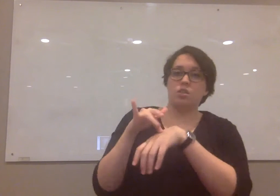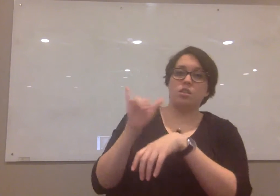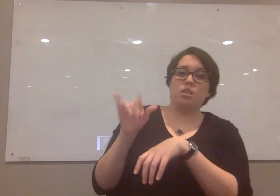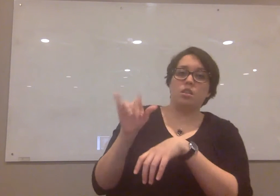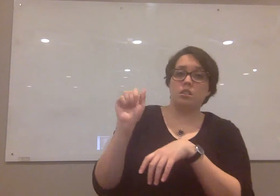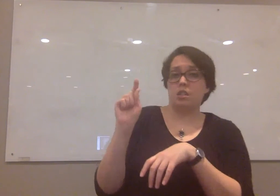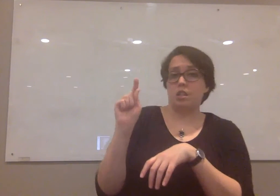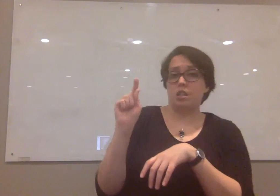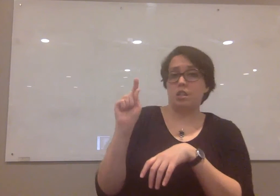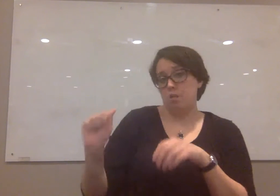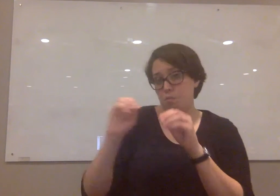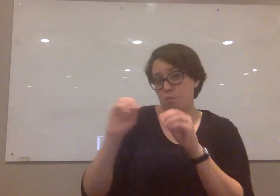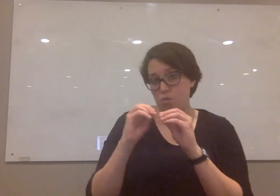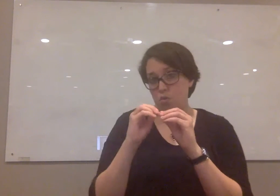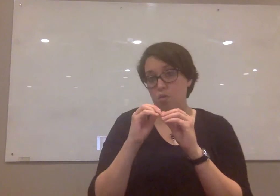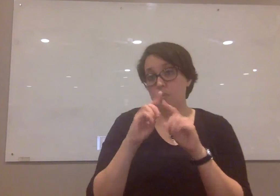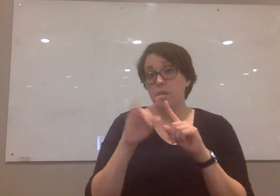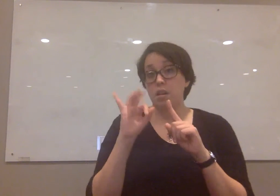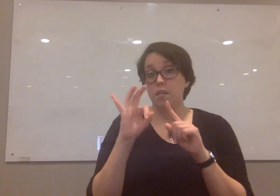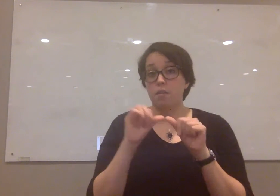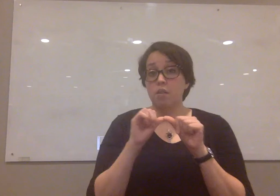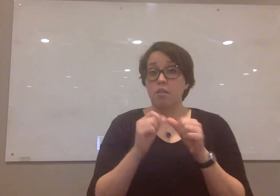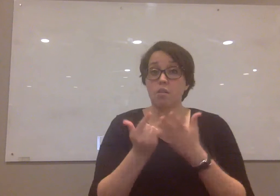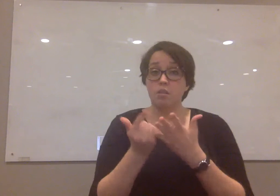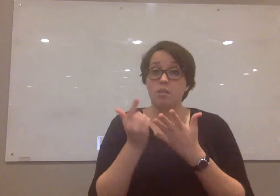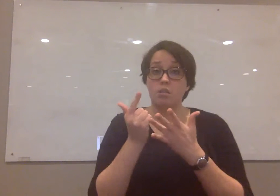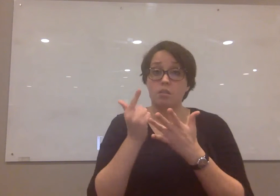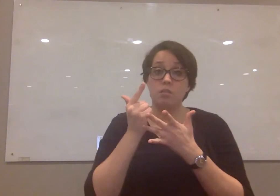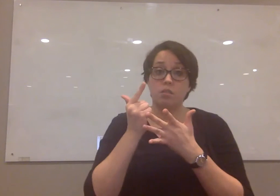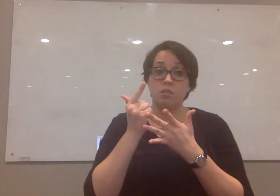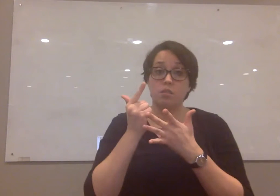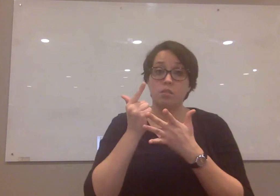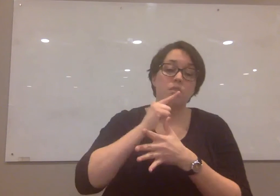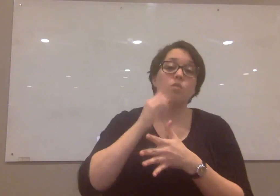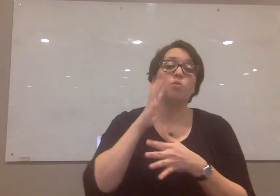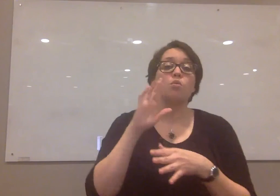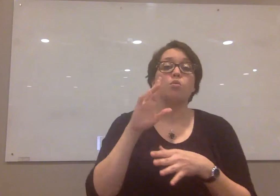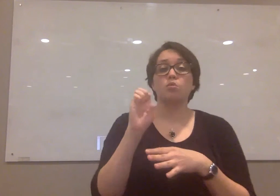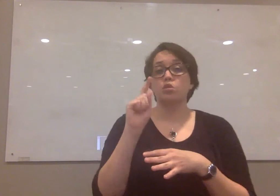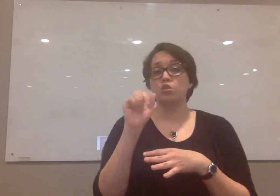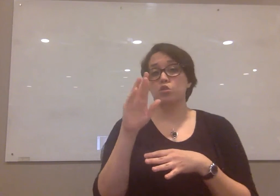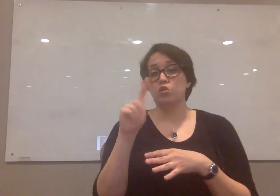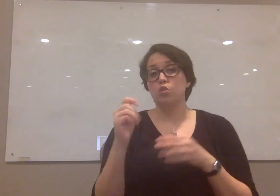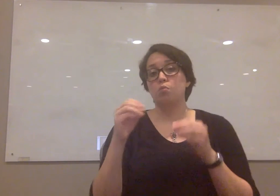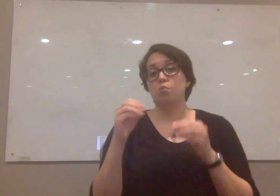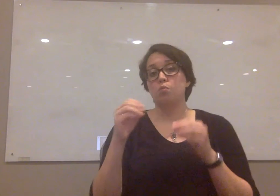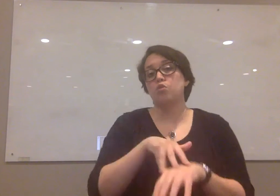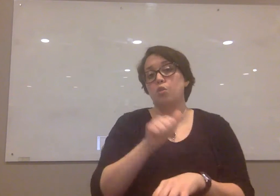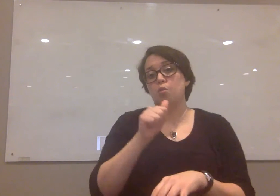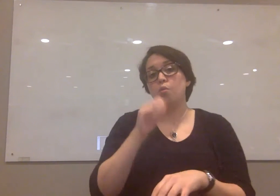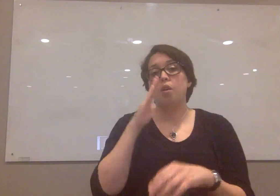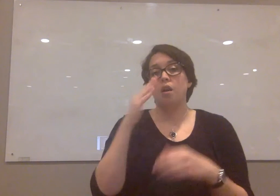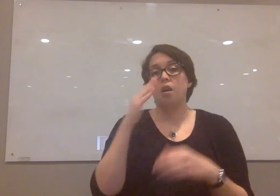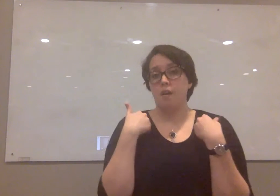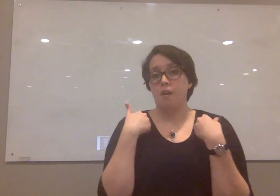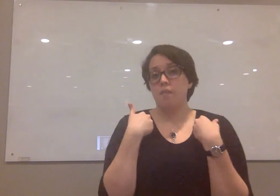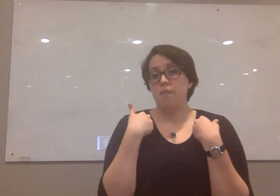if you just keep going up the supervisor and restarting, all you'll do is you'll restart slower and slower, and you'll constantly have these waves of restarts that go up the tree farther and